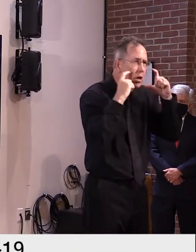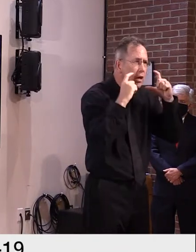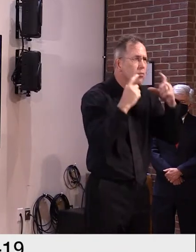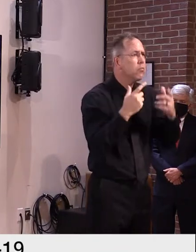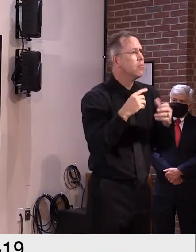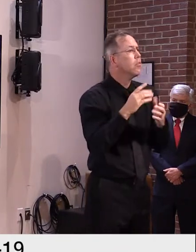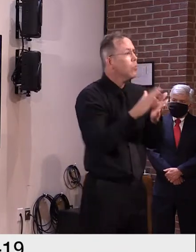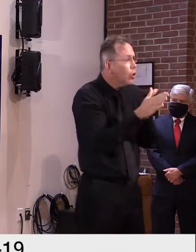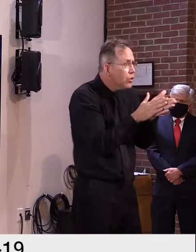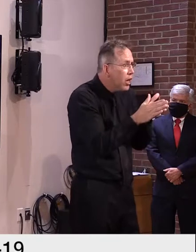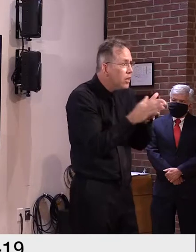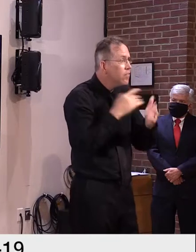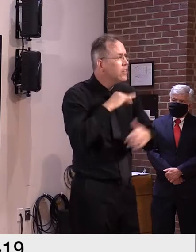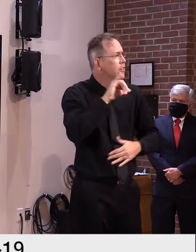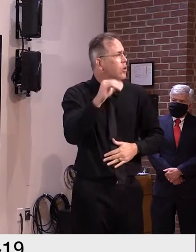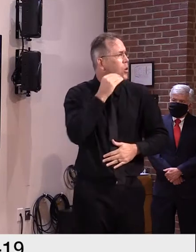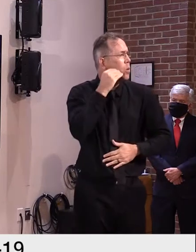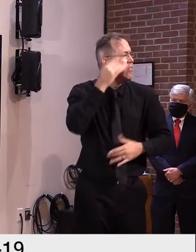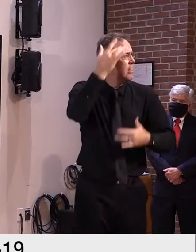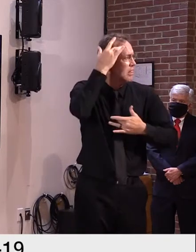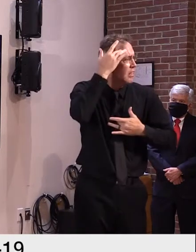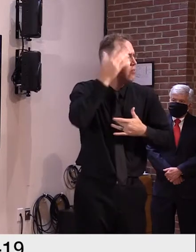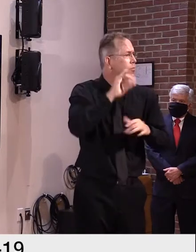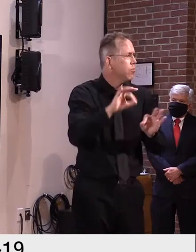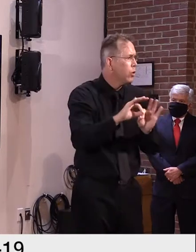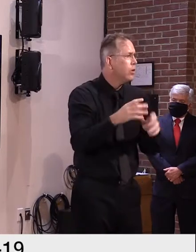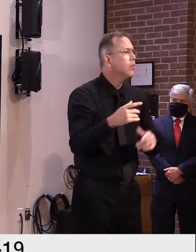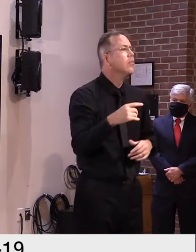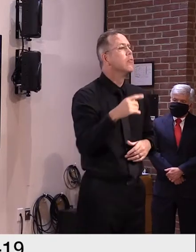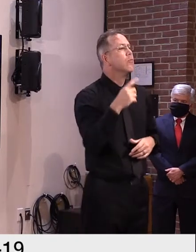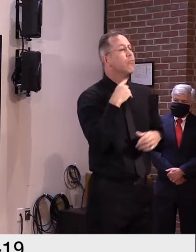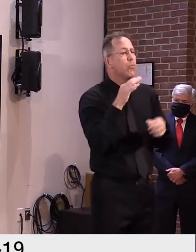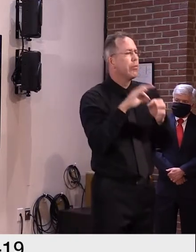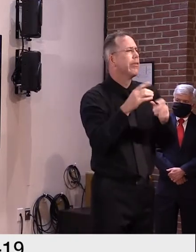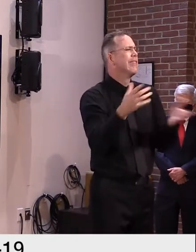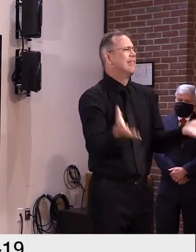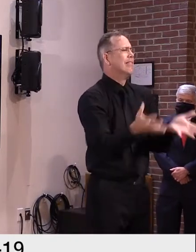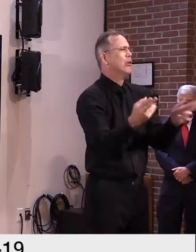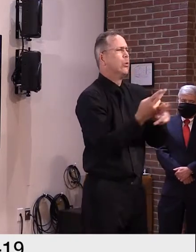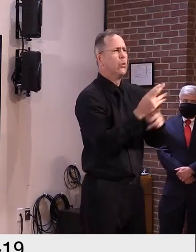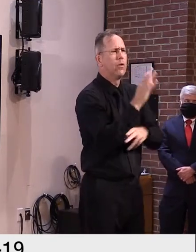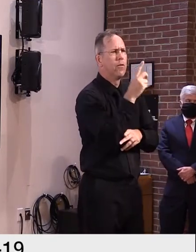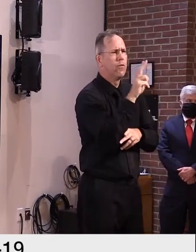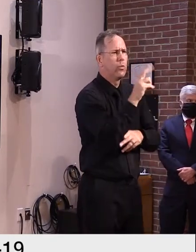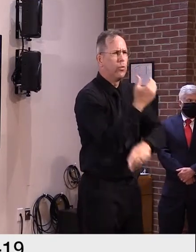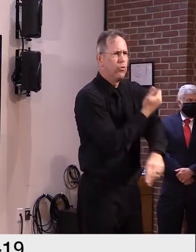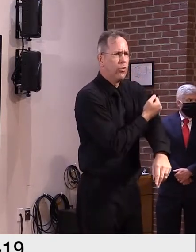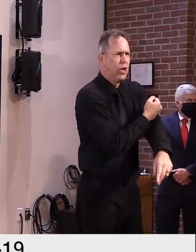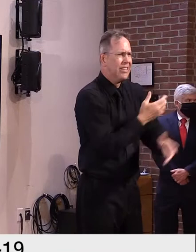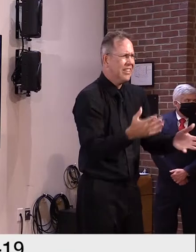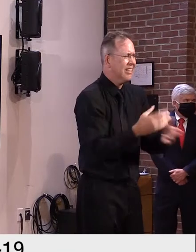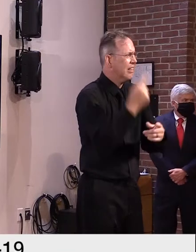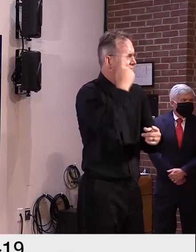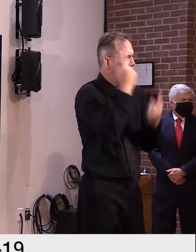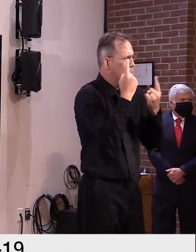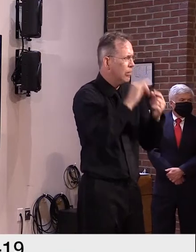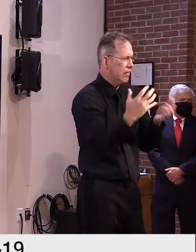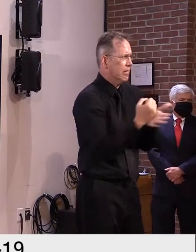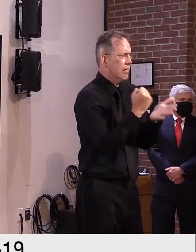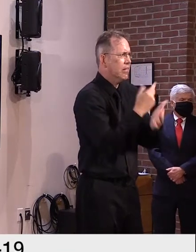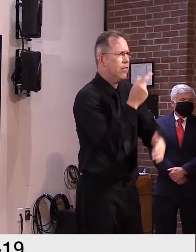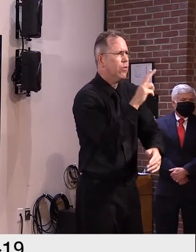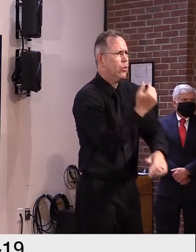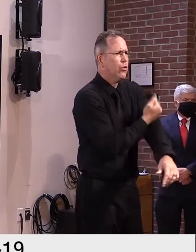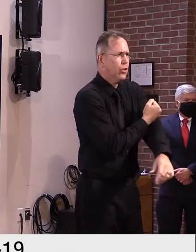that, consider getting a flu shot this year. As we continue to manage this crisis and consider how to come